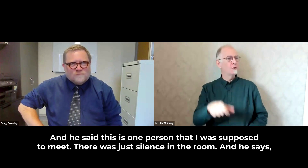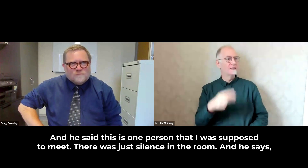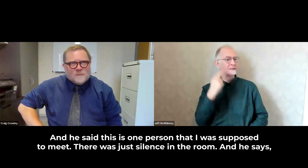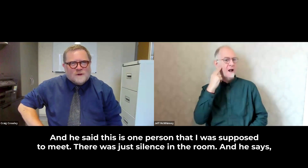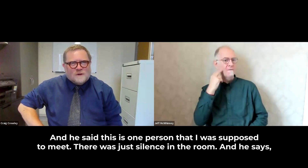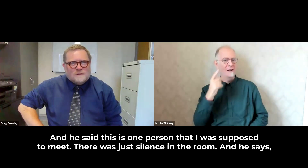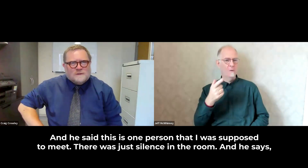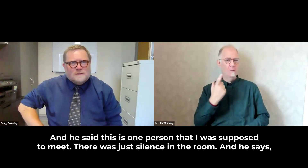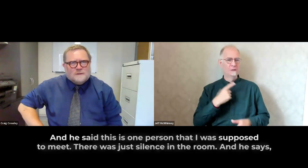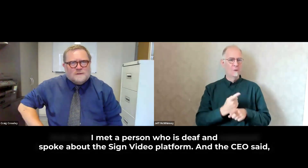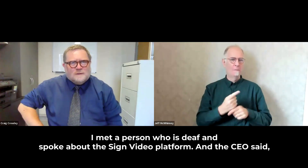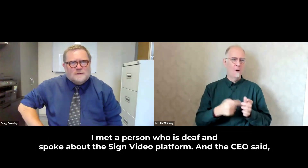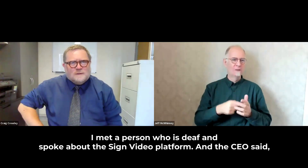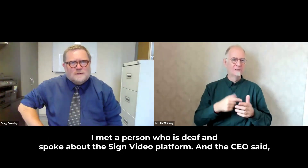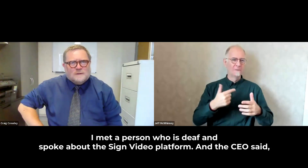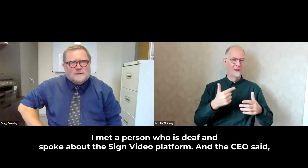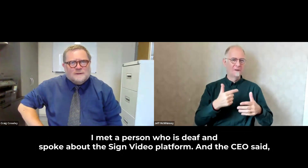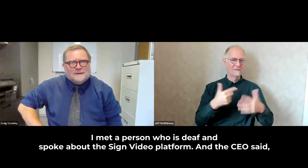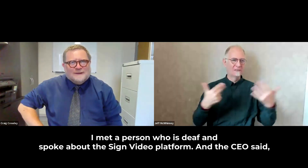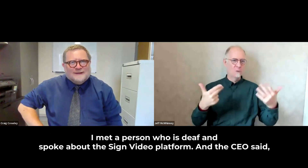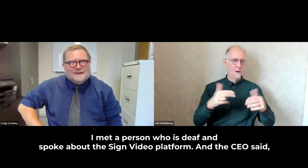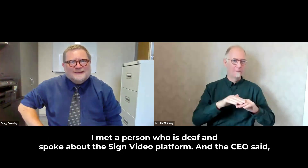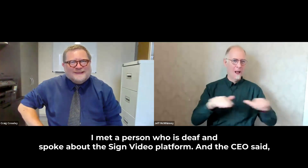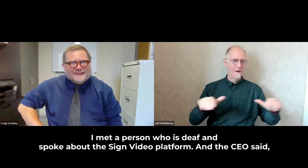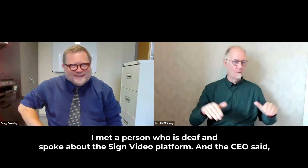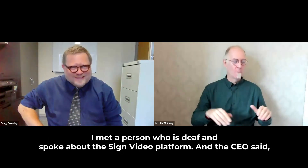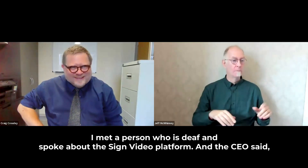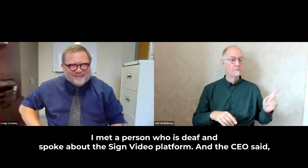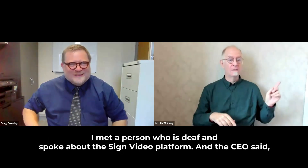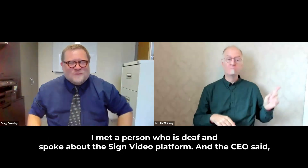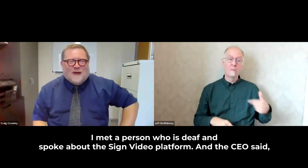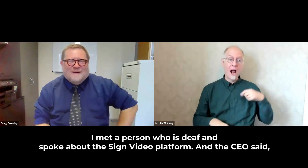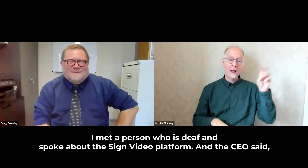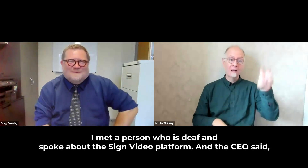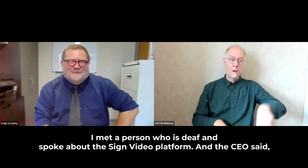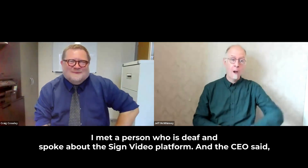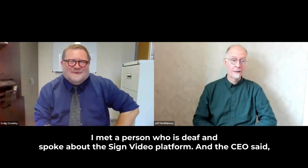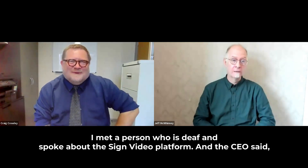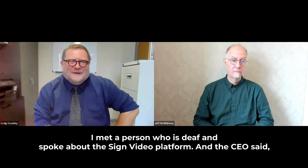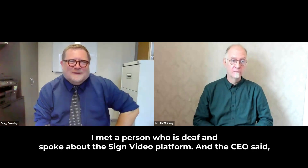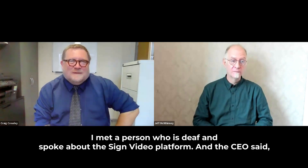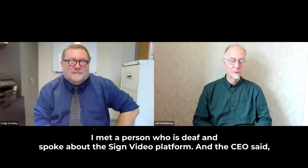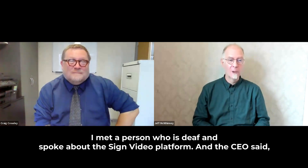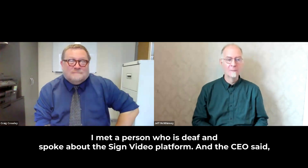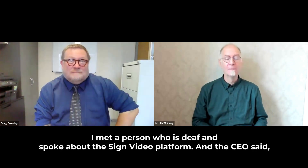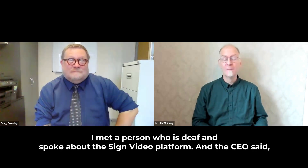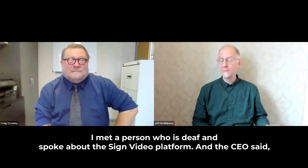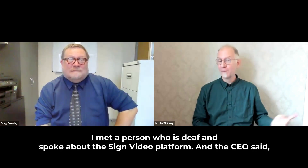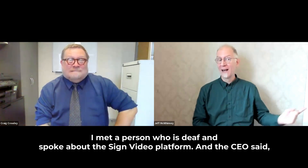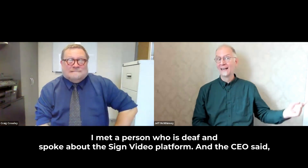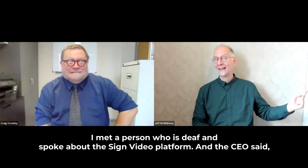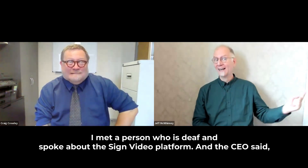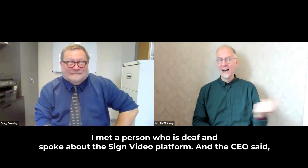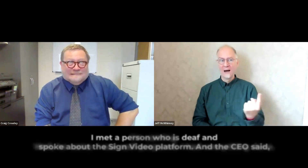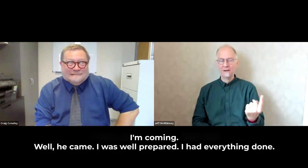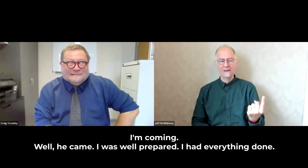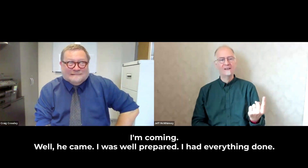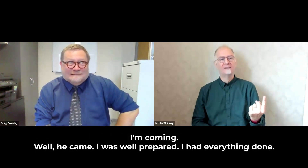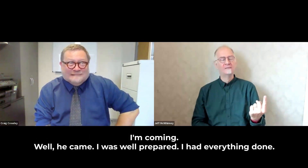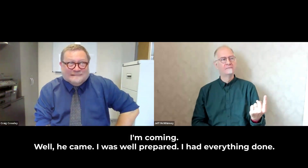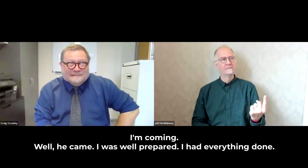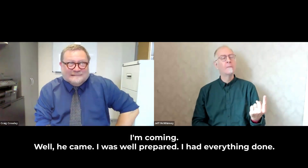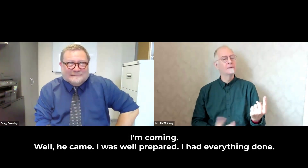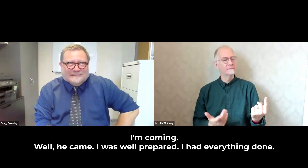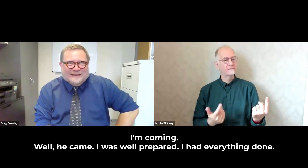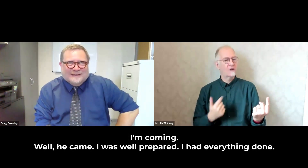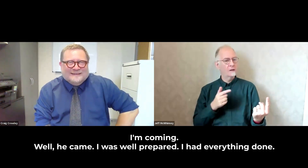just silence in the room, and it's just, I met a person who is deaf and spoke about the signed video platform. And the CEO said, I'm